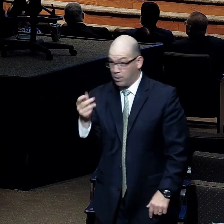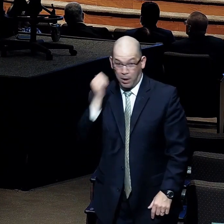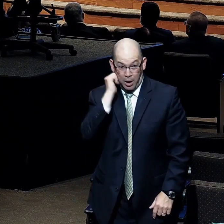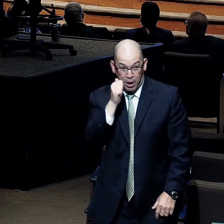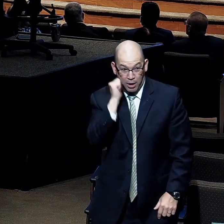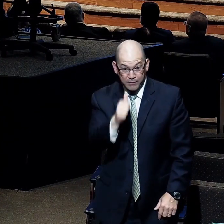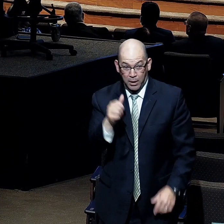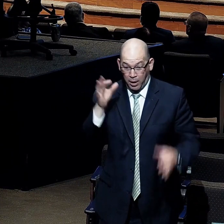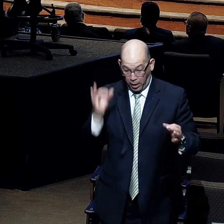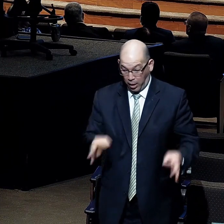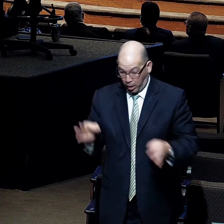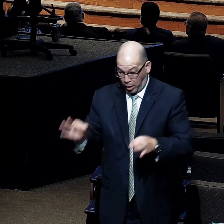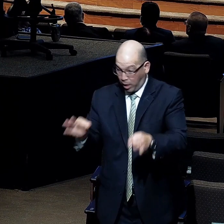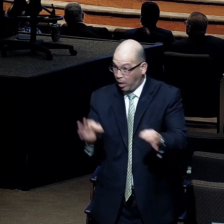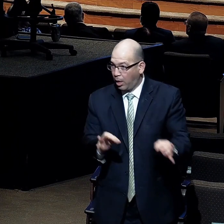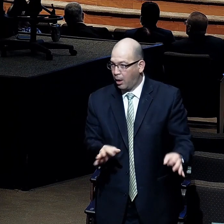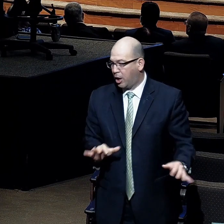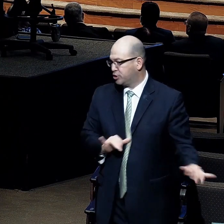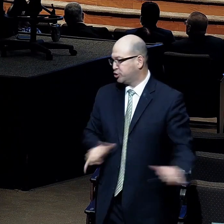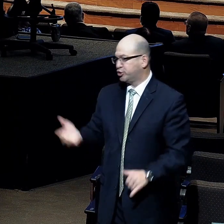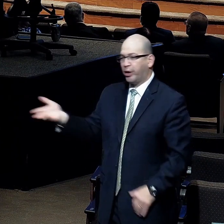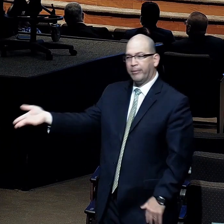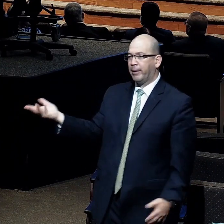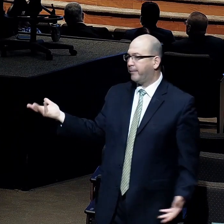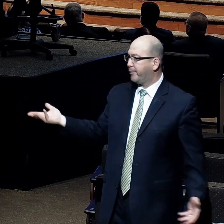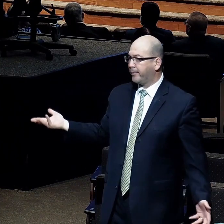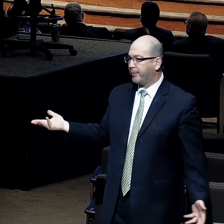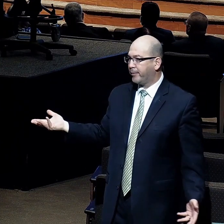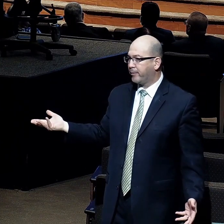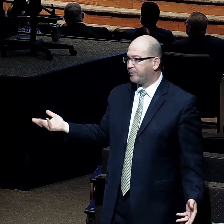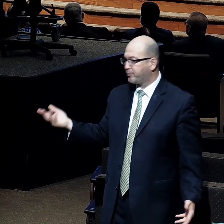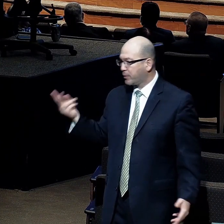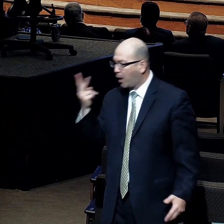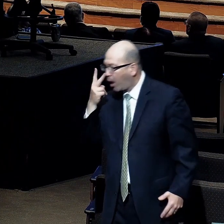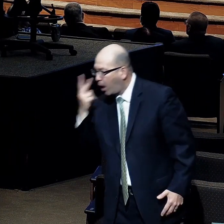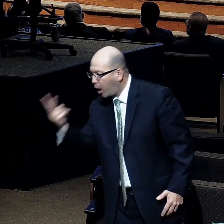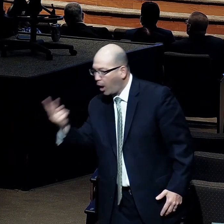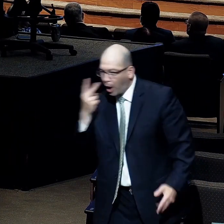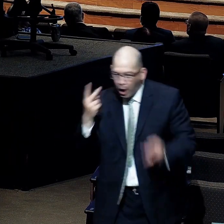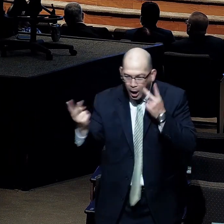every single day we're making the same exact decisions based on what we see and not what God says.